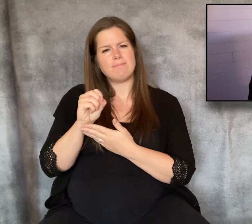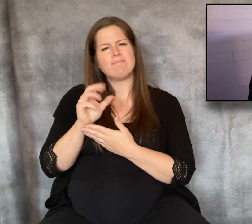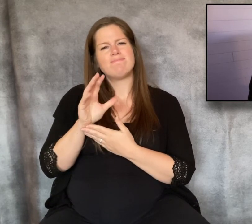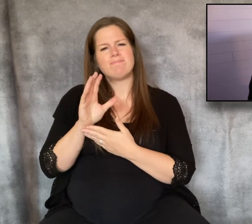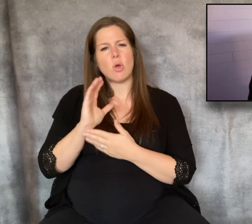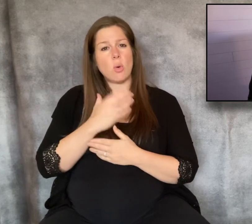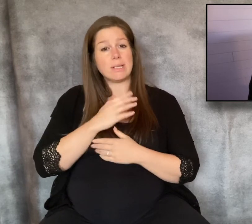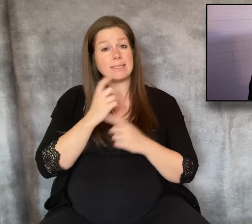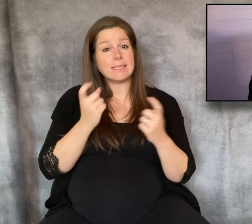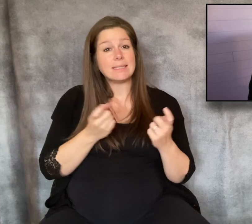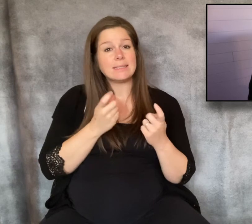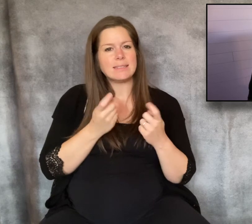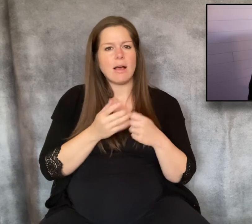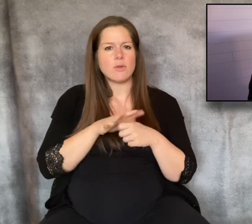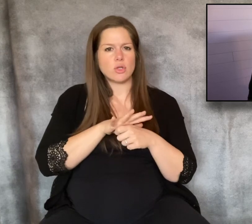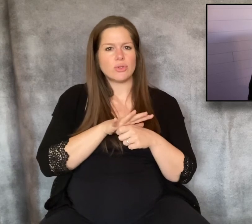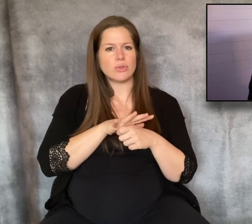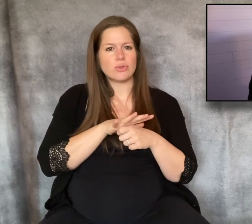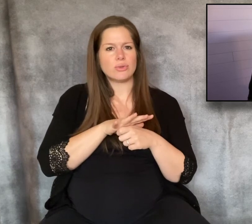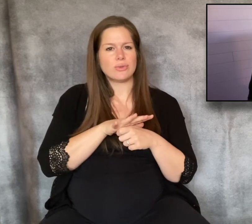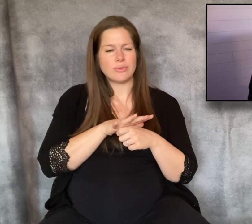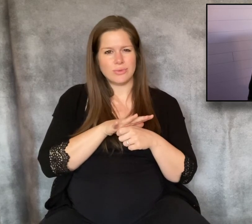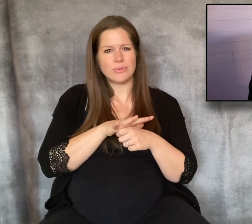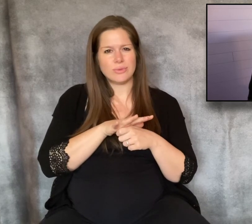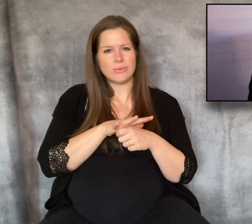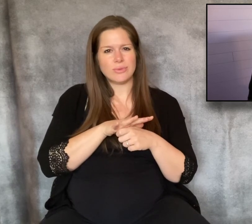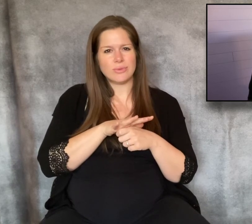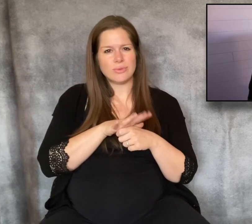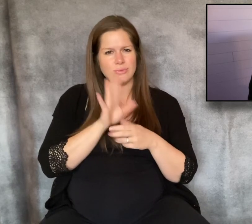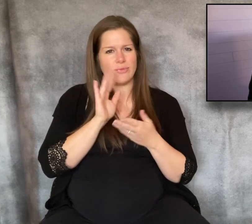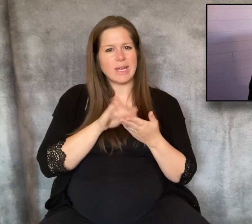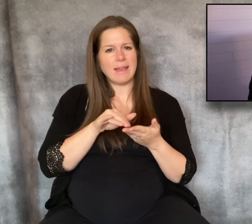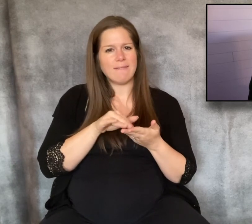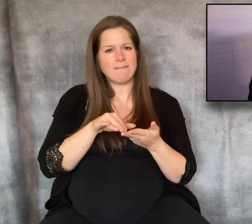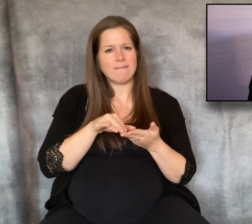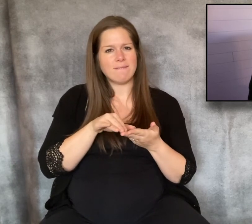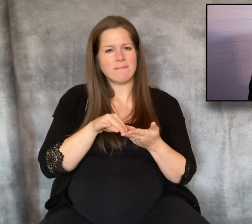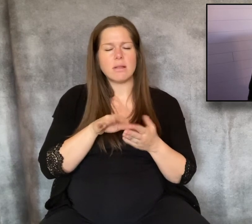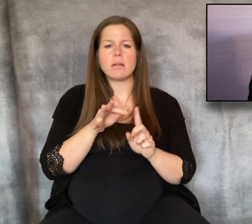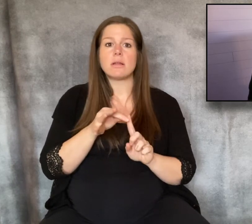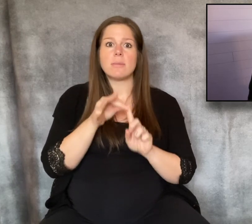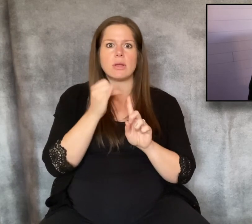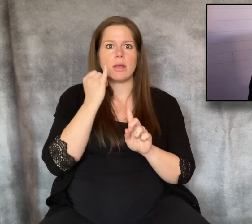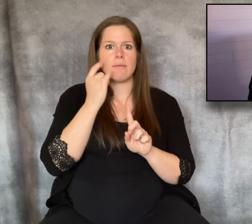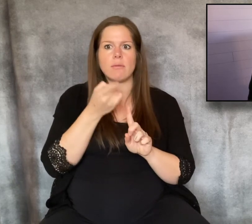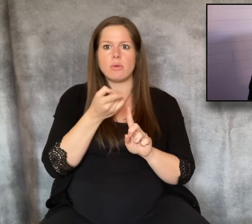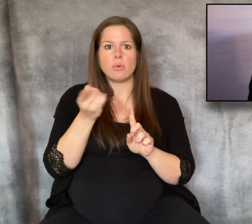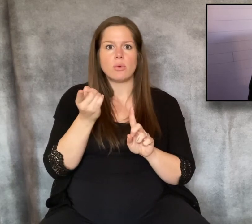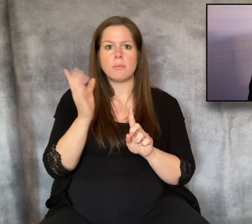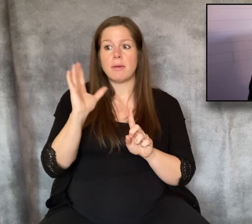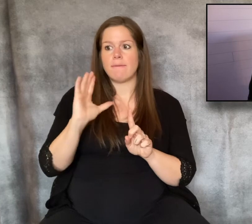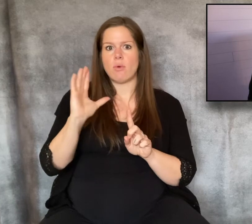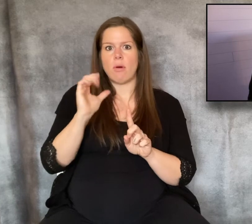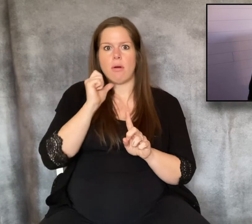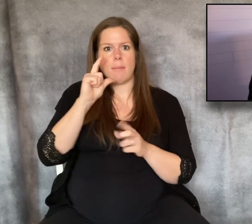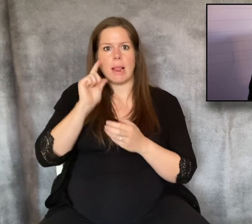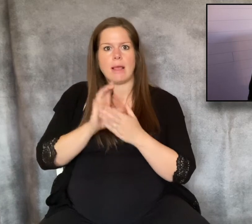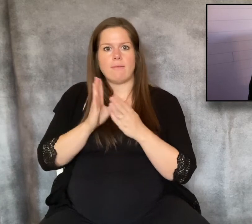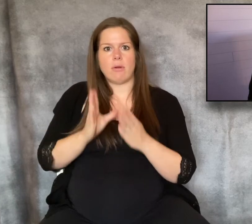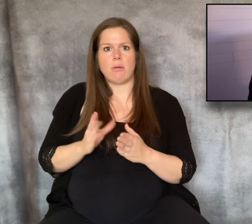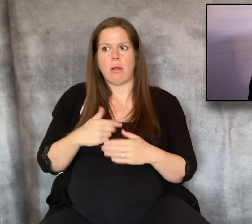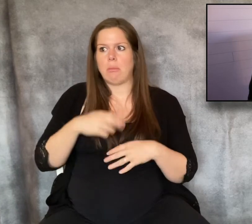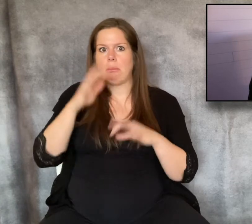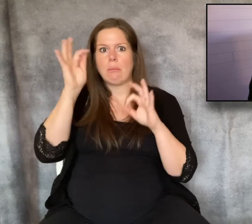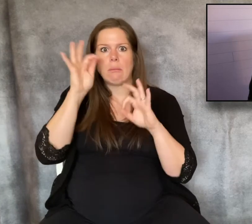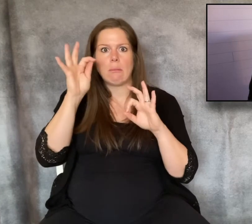covers the sin of men, especially if you did some things in the past that you weren't aware of what the scriptures